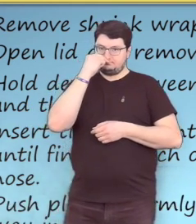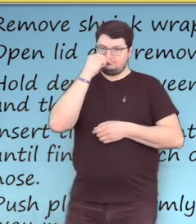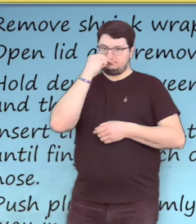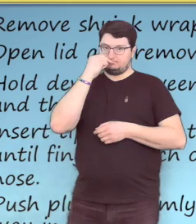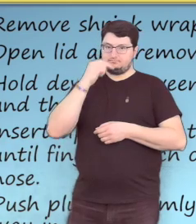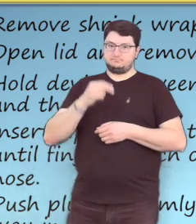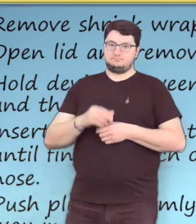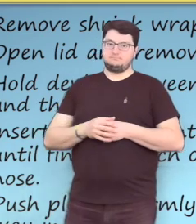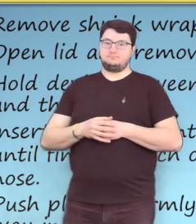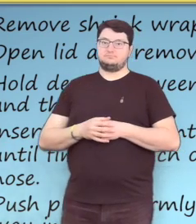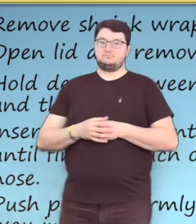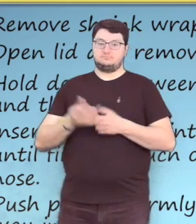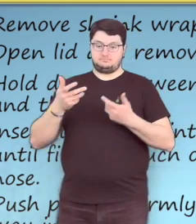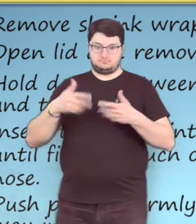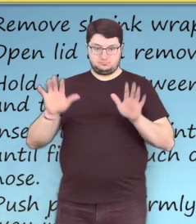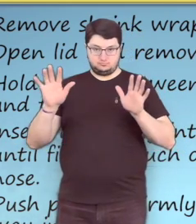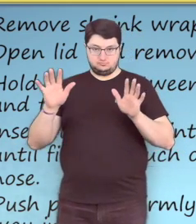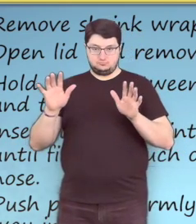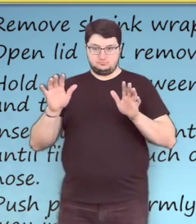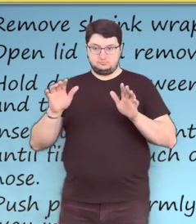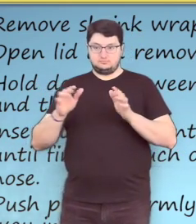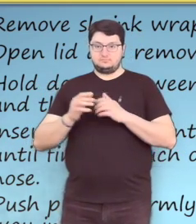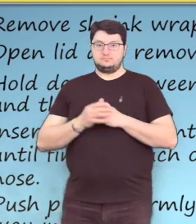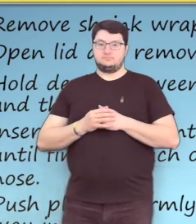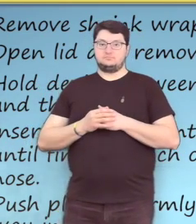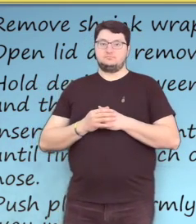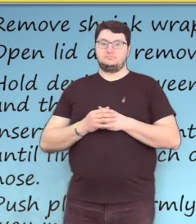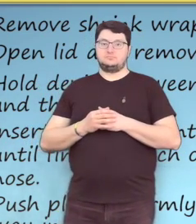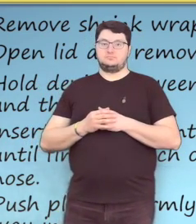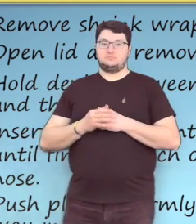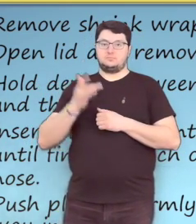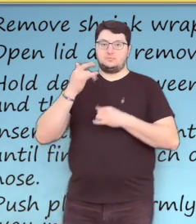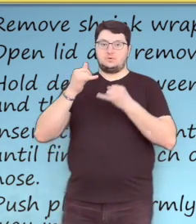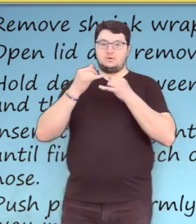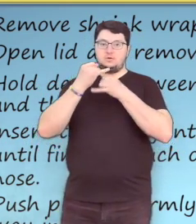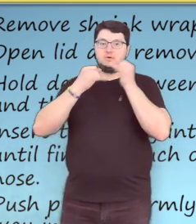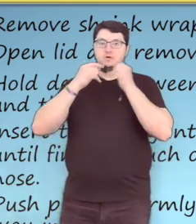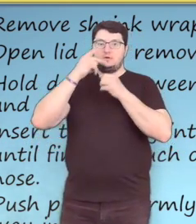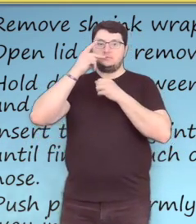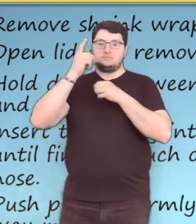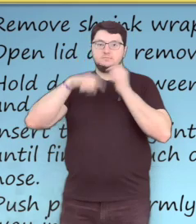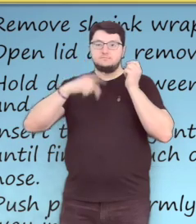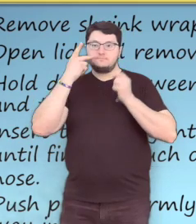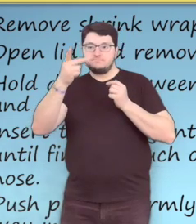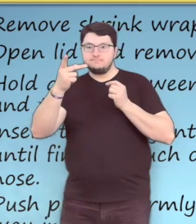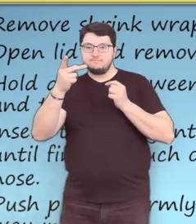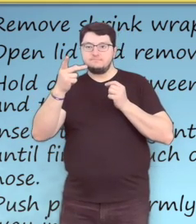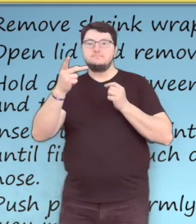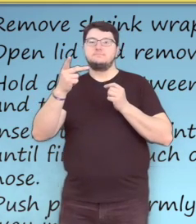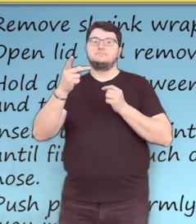plunger firmly all the way in. The dose has been given when the green line disappears.